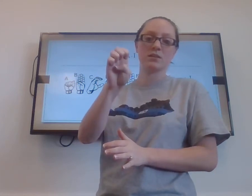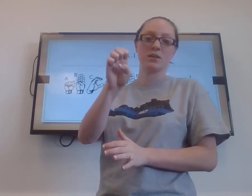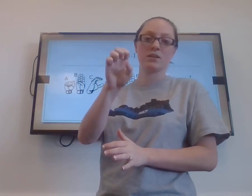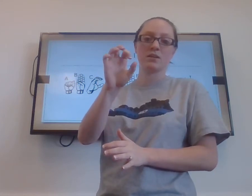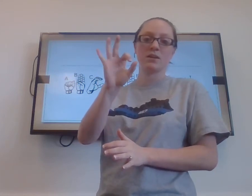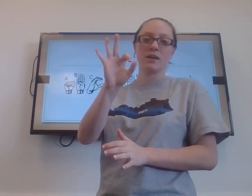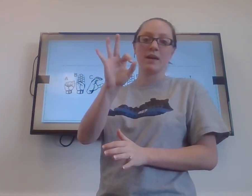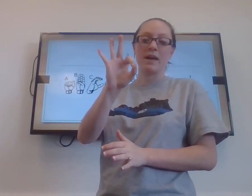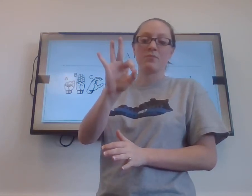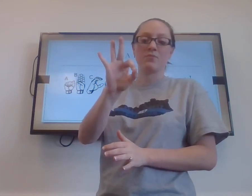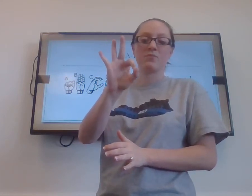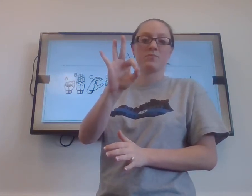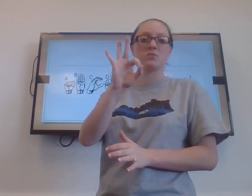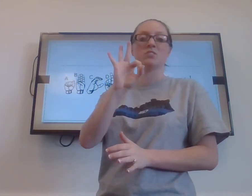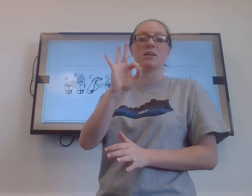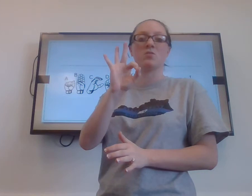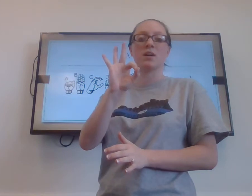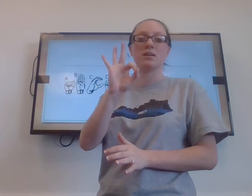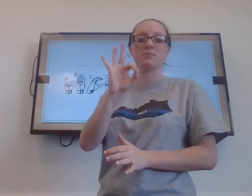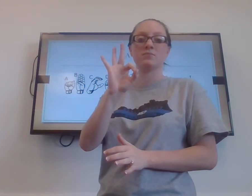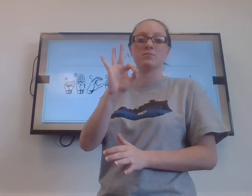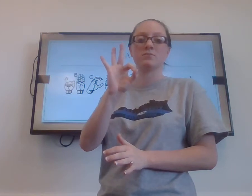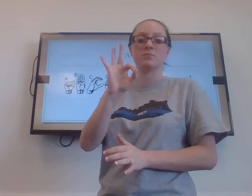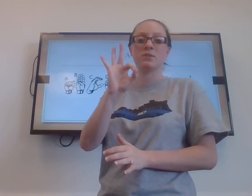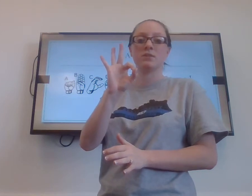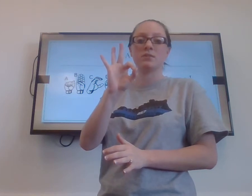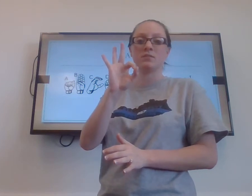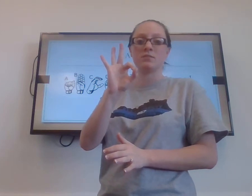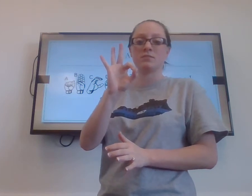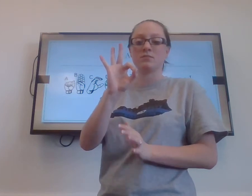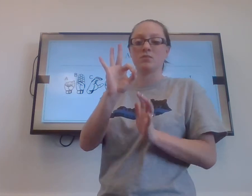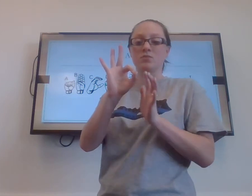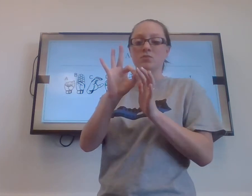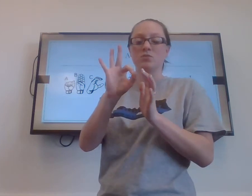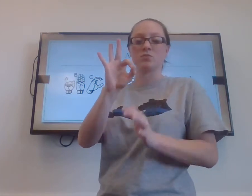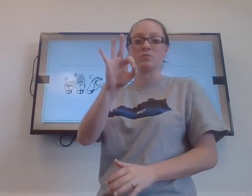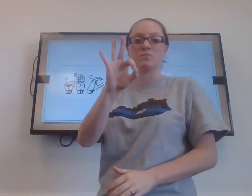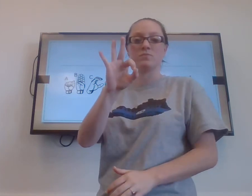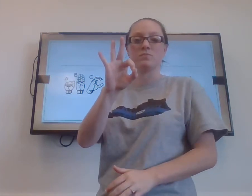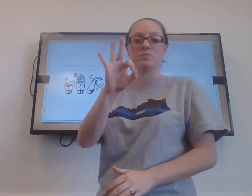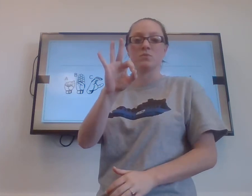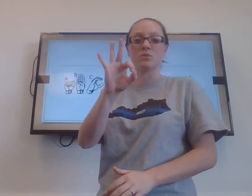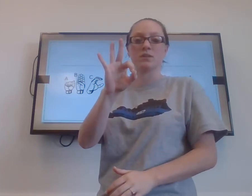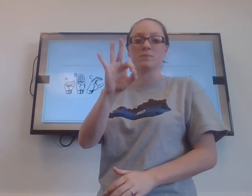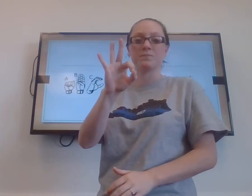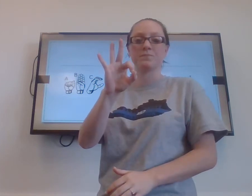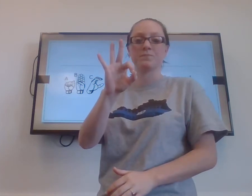in. Okay? F, just like OK. So you just do just like that.